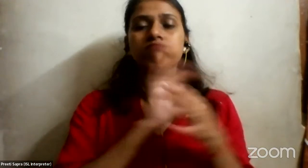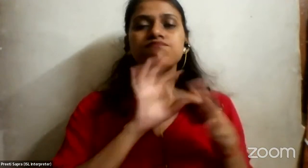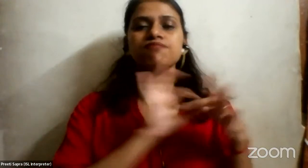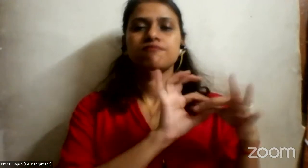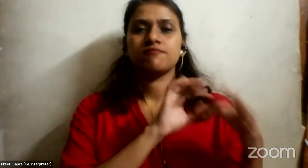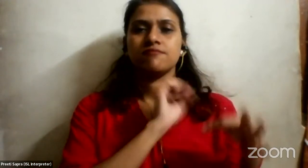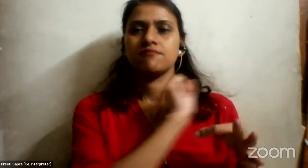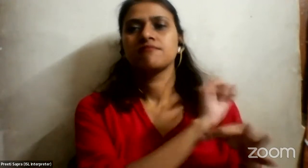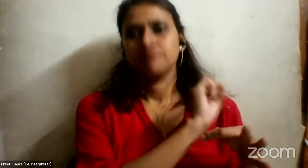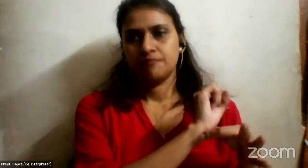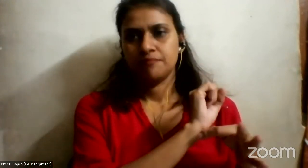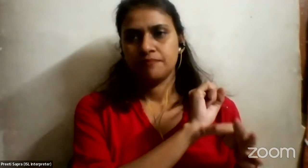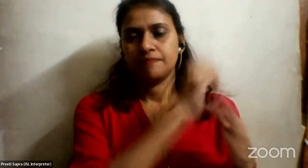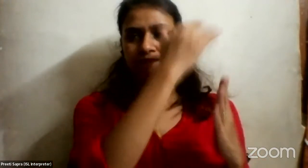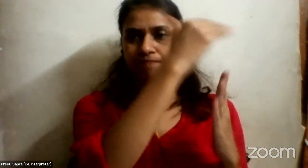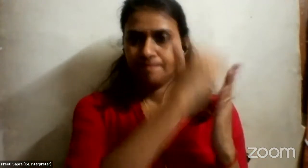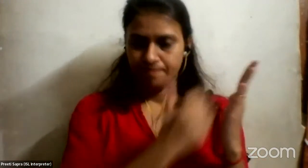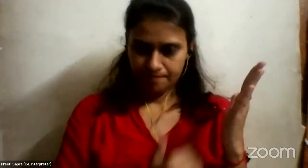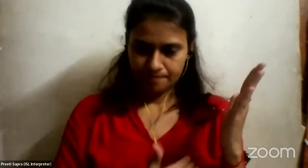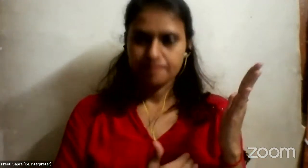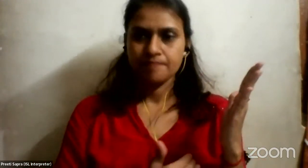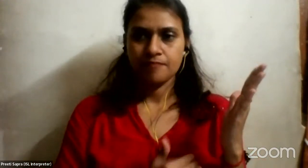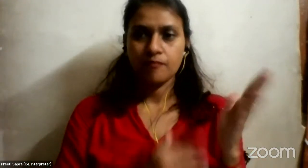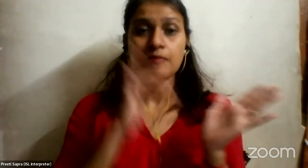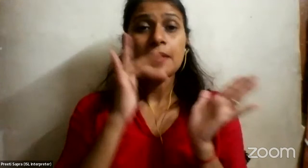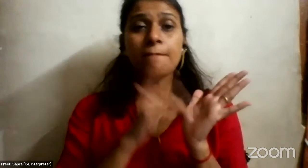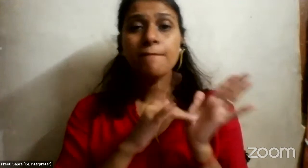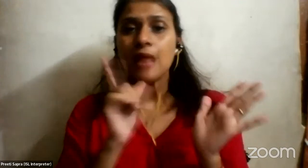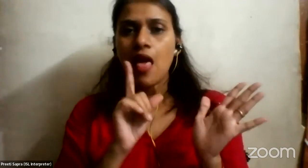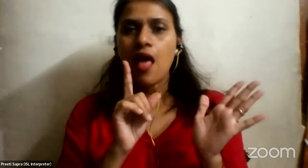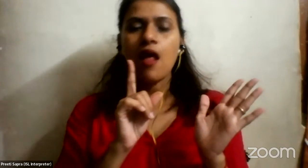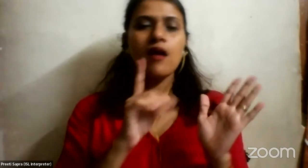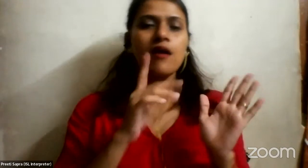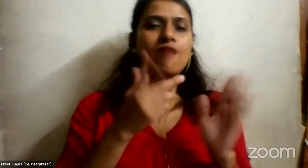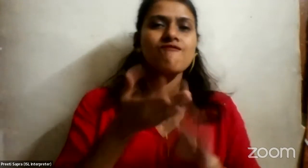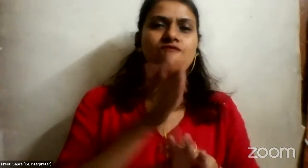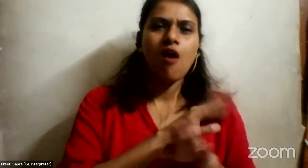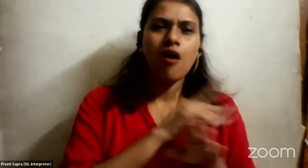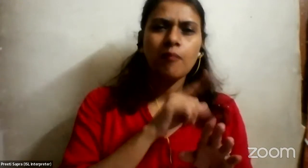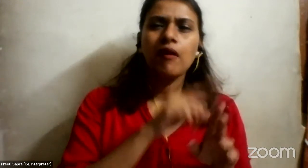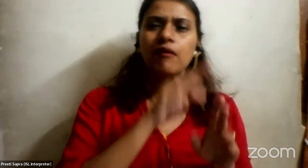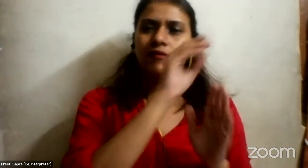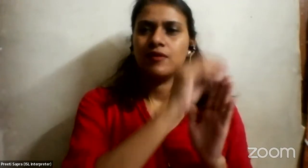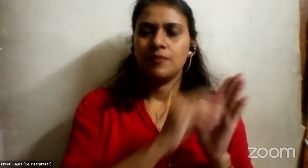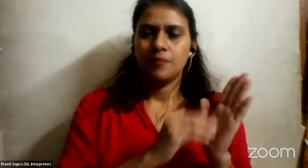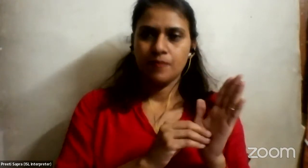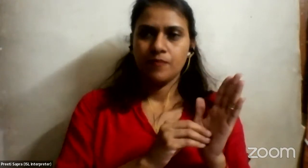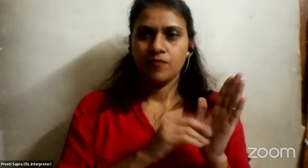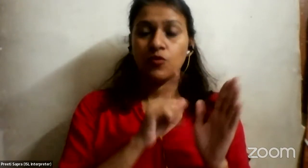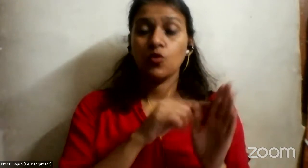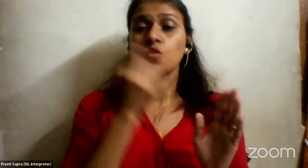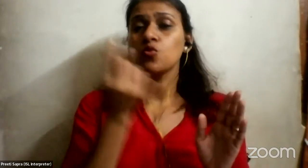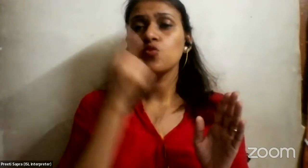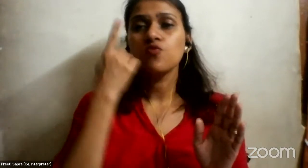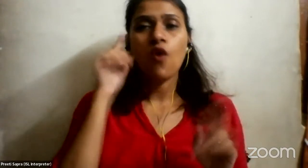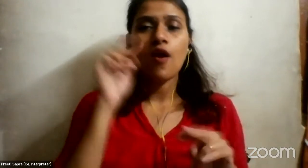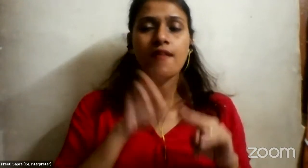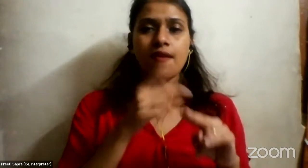say at spatial or geographic levels. They are used in finance to